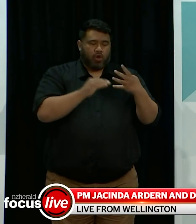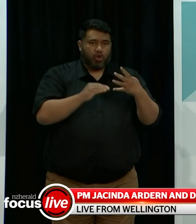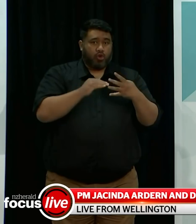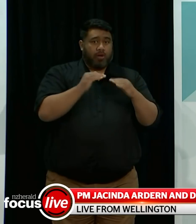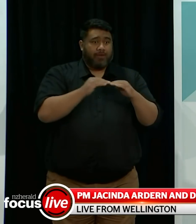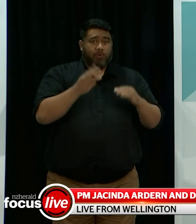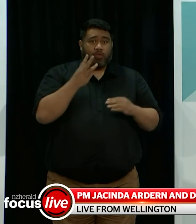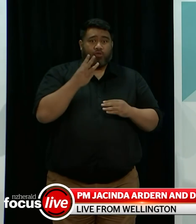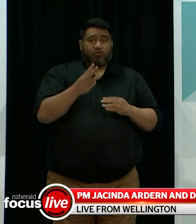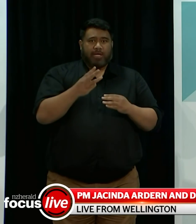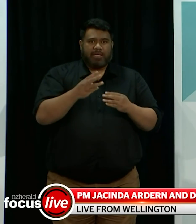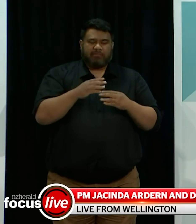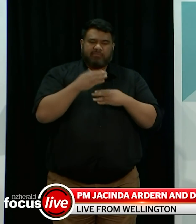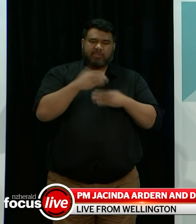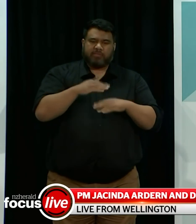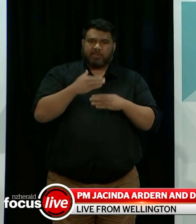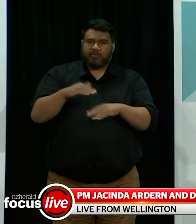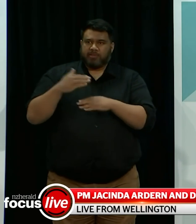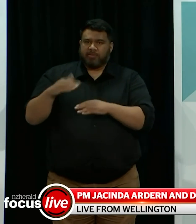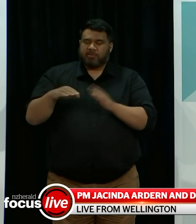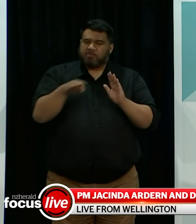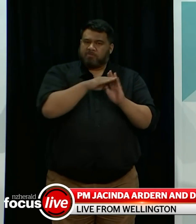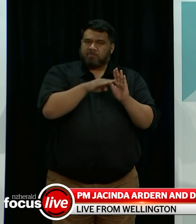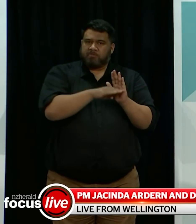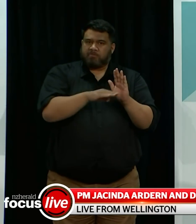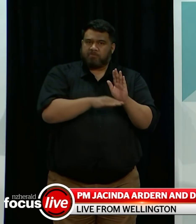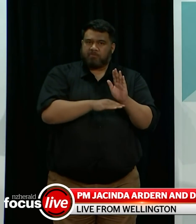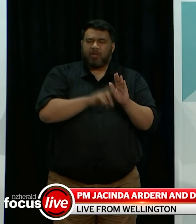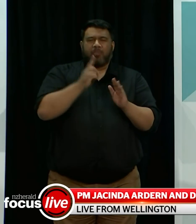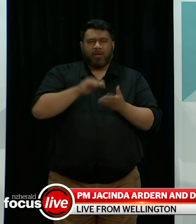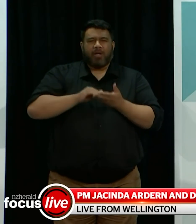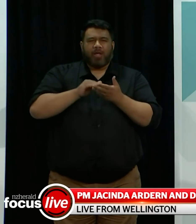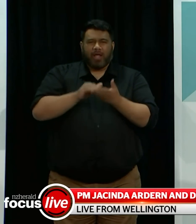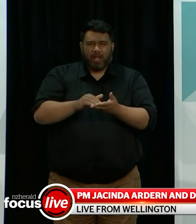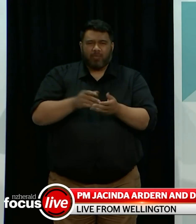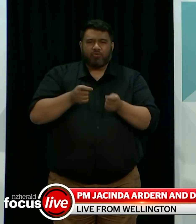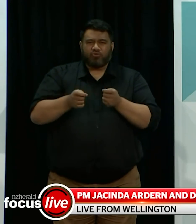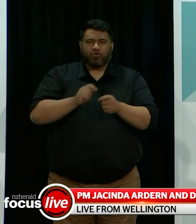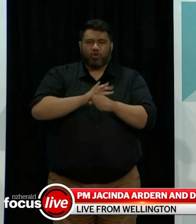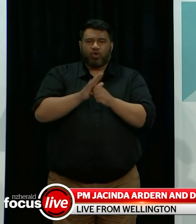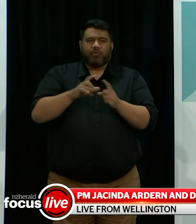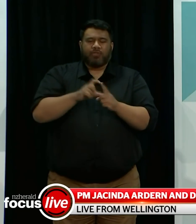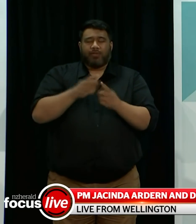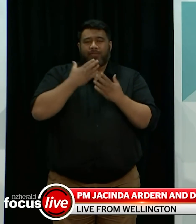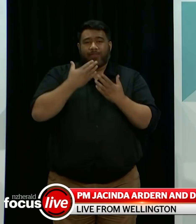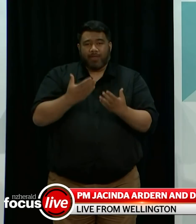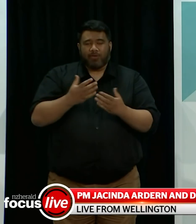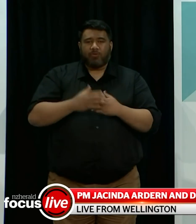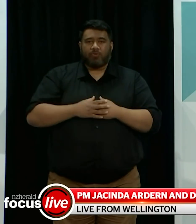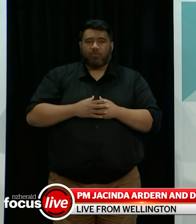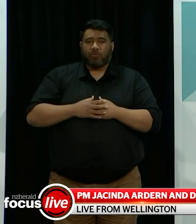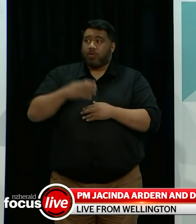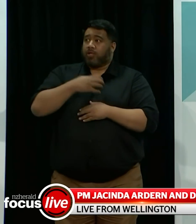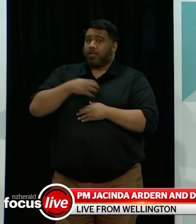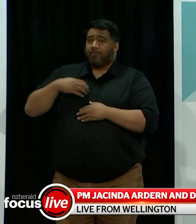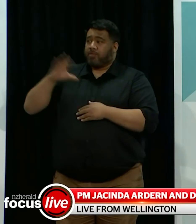restrictions have helped keep the outbreak under control, and I want to thank everyone for their support in this. The government has provided more than $6 billion